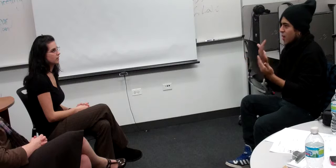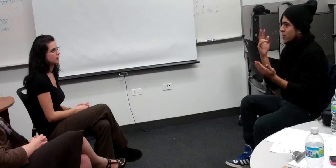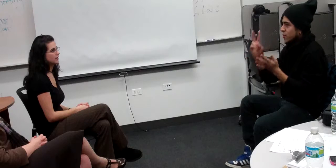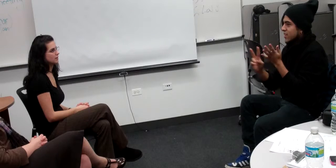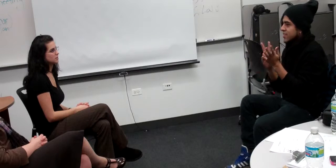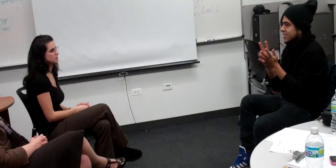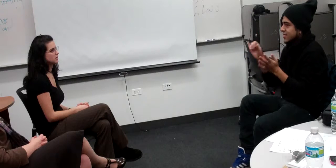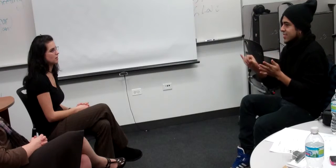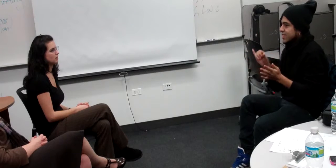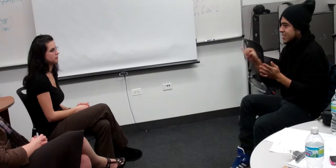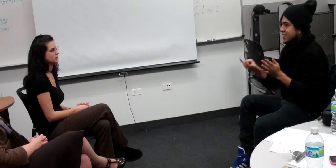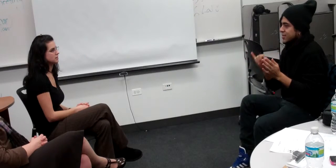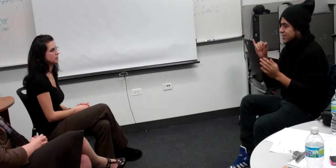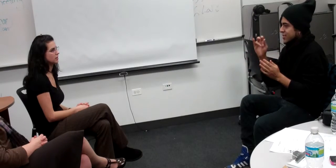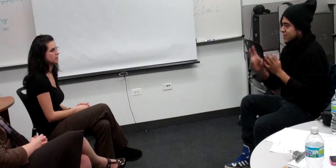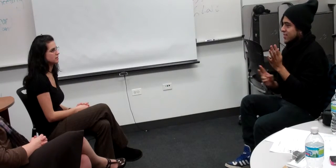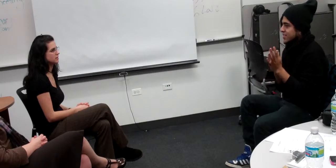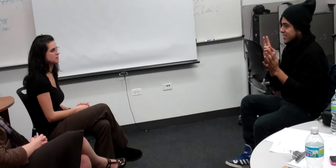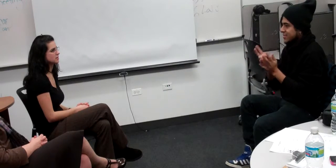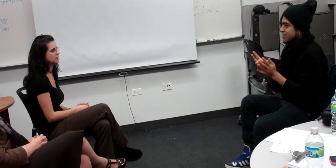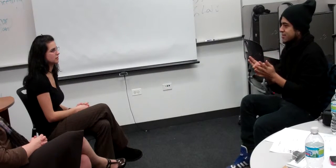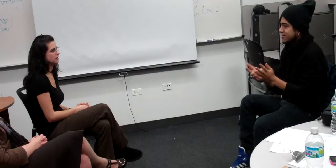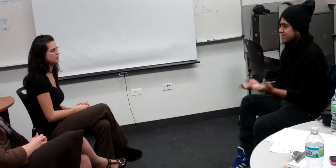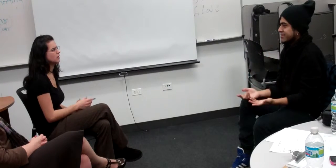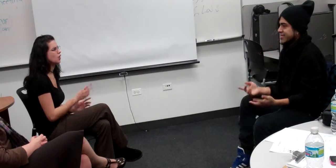And that was just an awful experience.